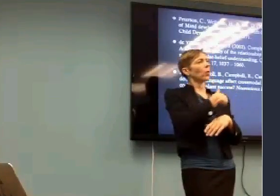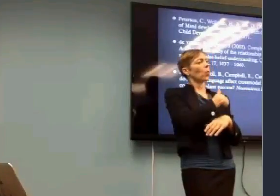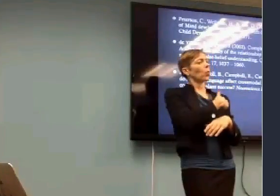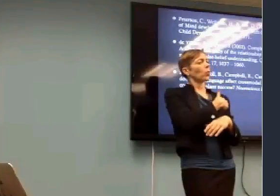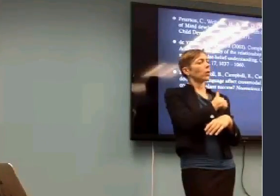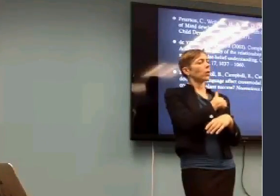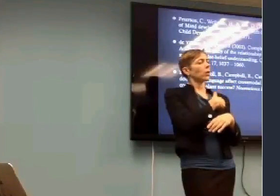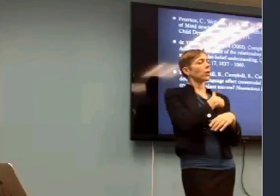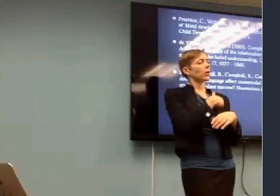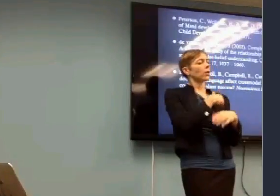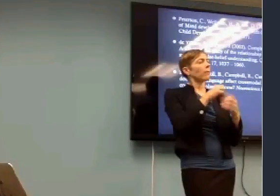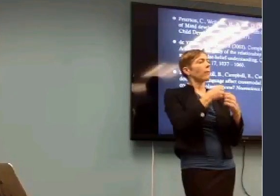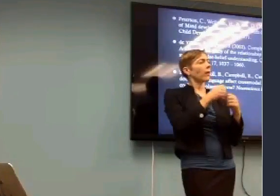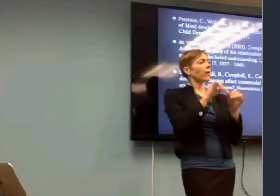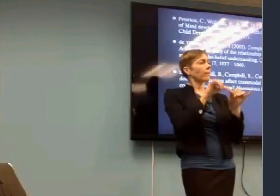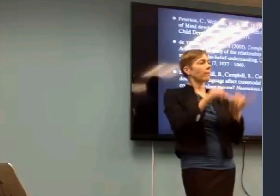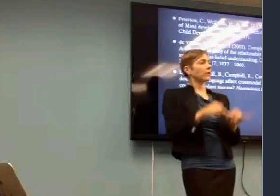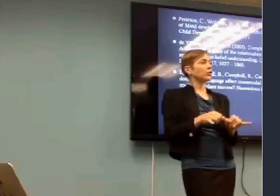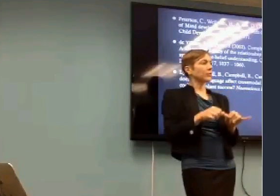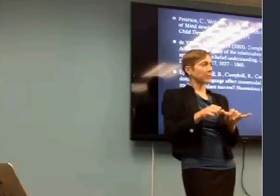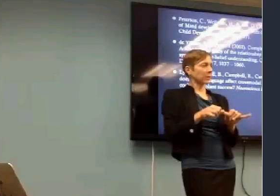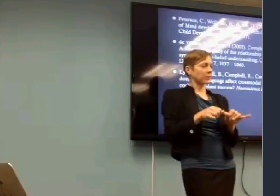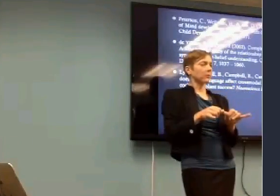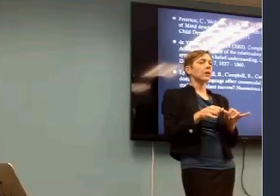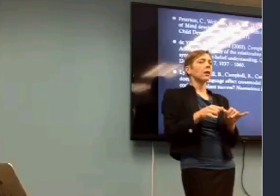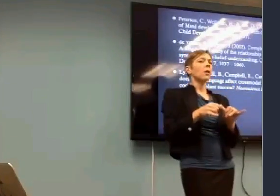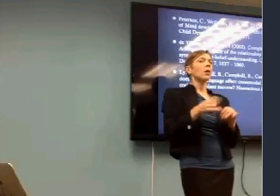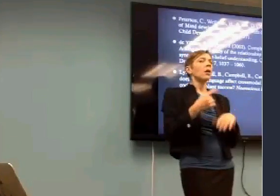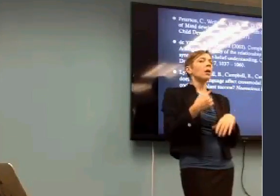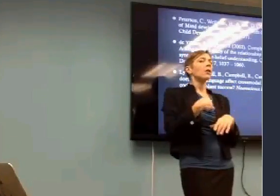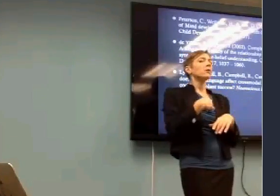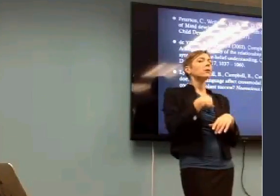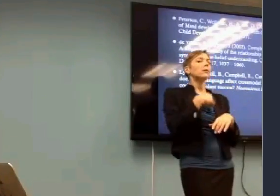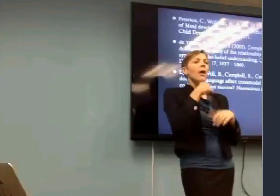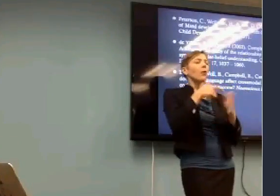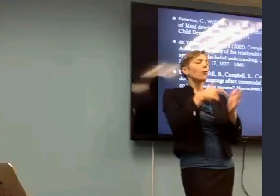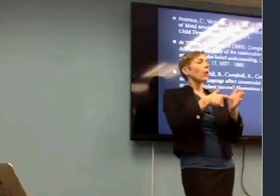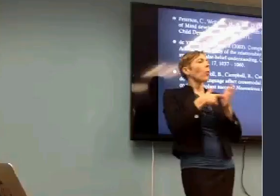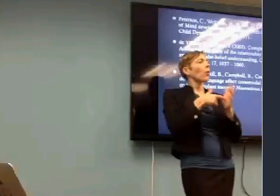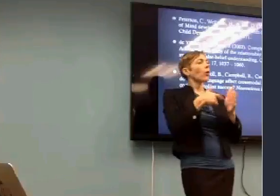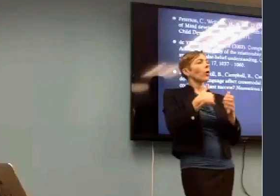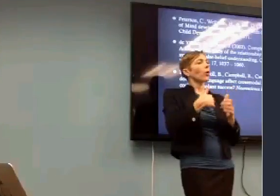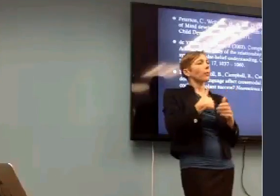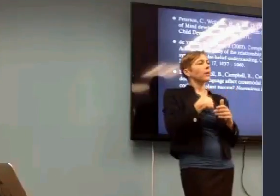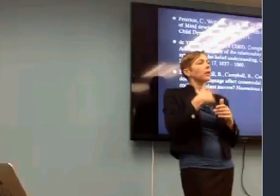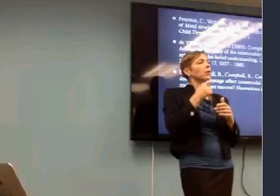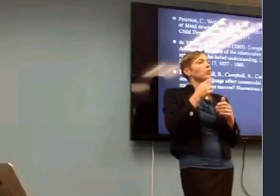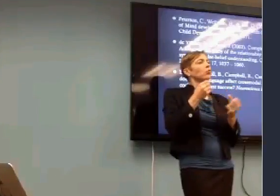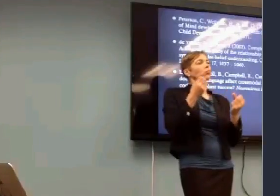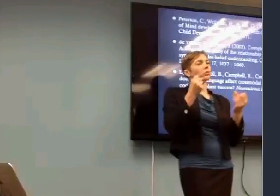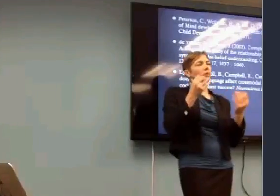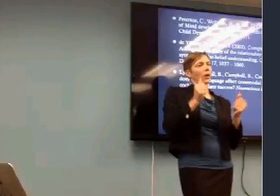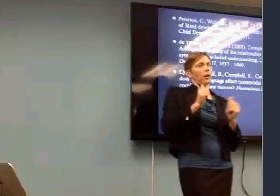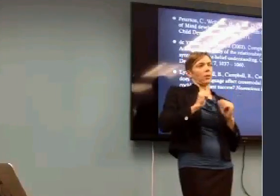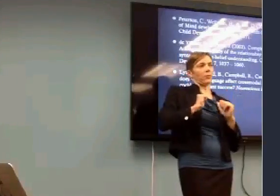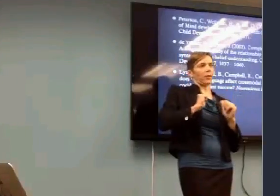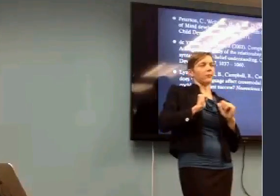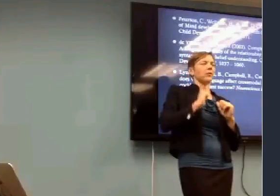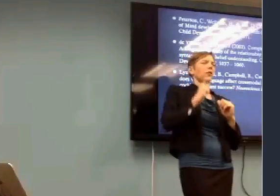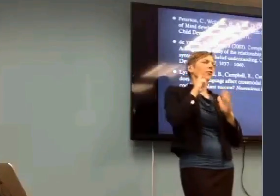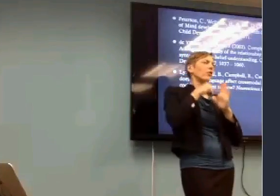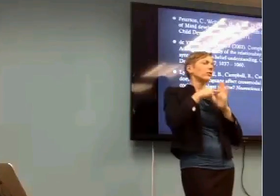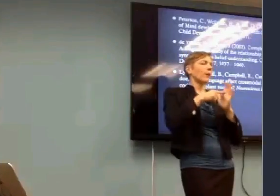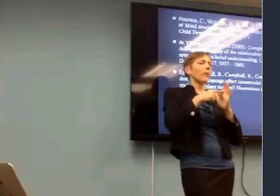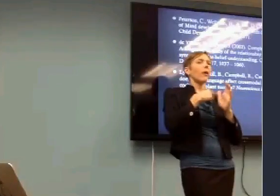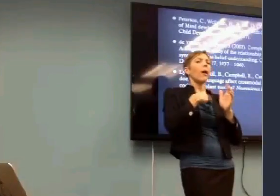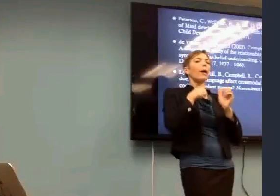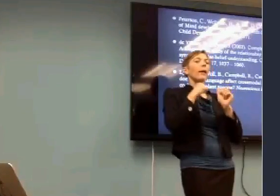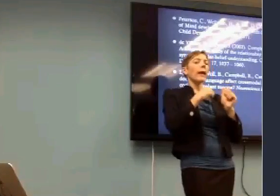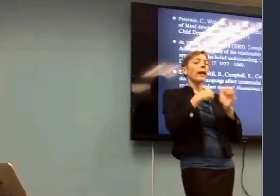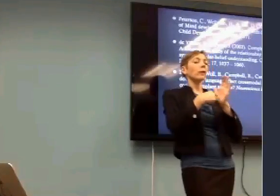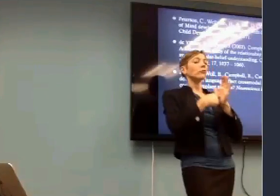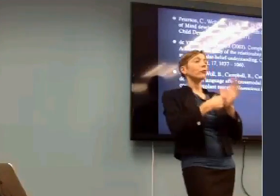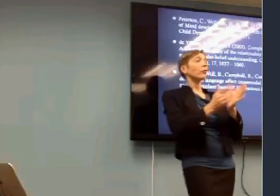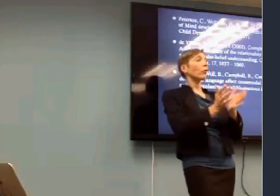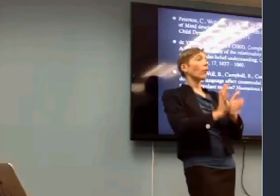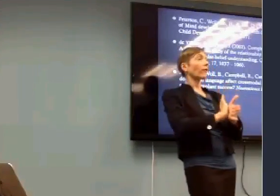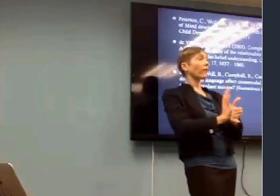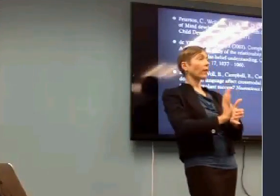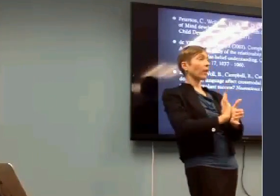But many of the ways in which we are able to make measurements, those measurements do not require me to actually sign the language myself. For example,